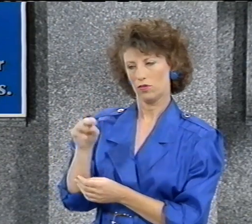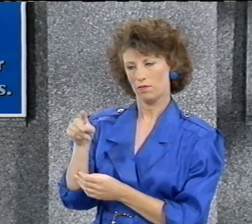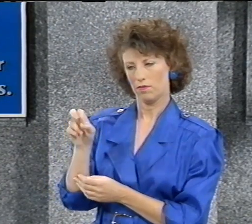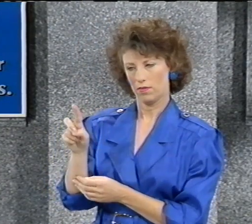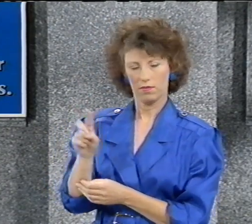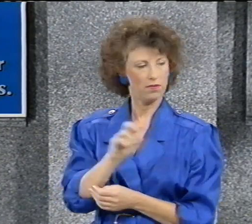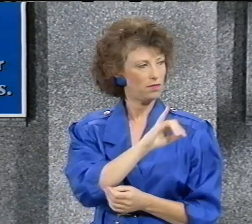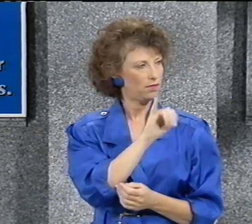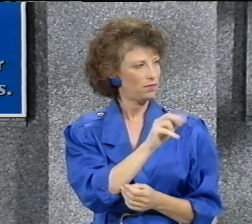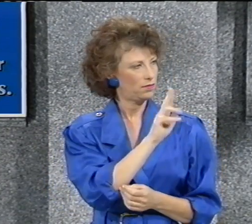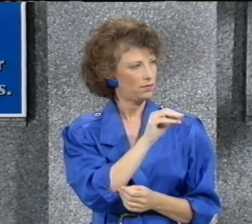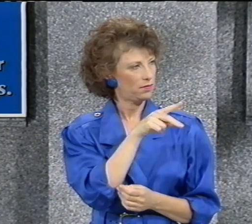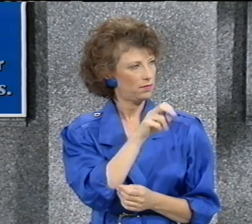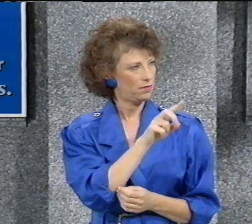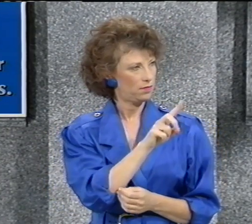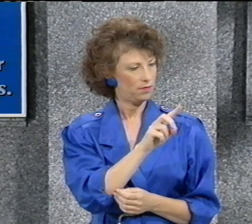Look at the whole unit.